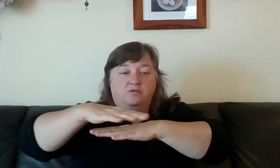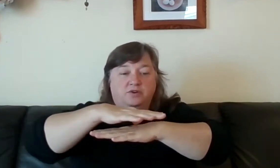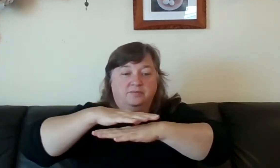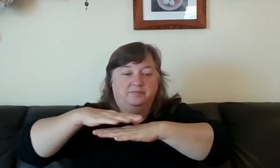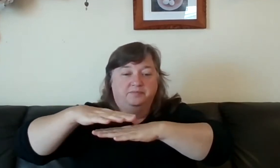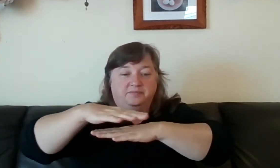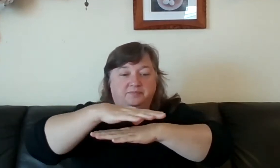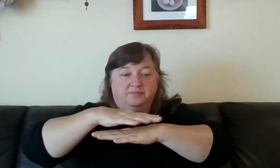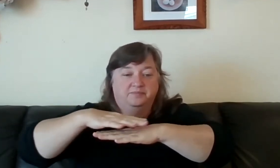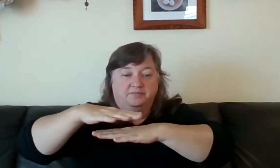Over.